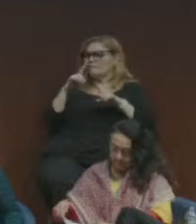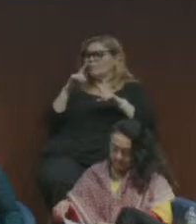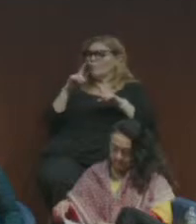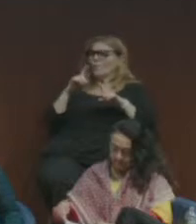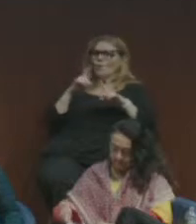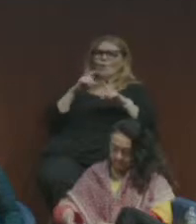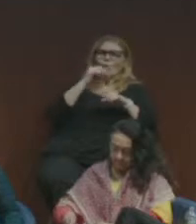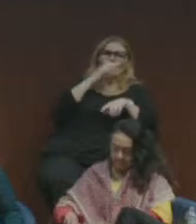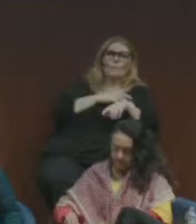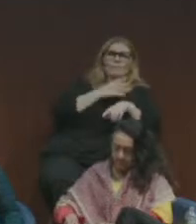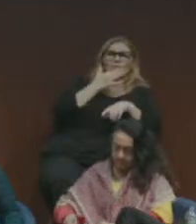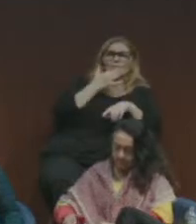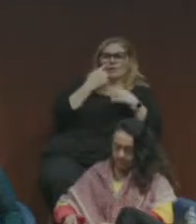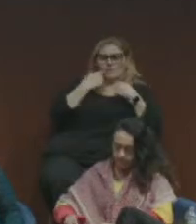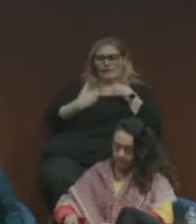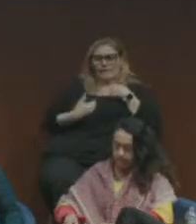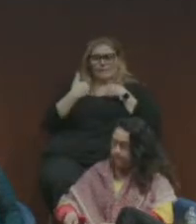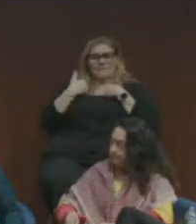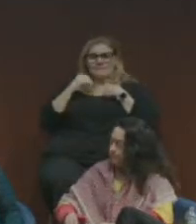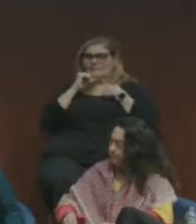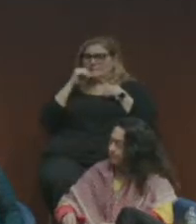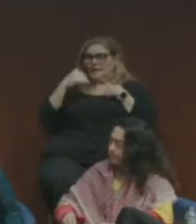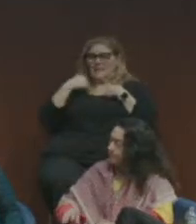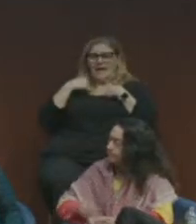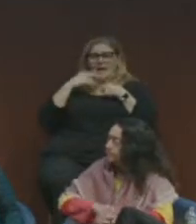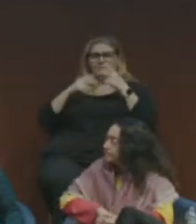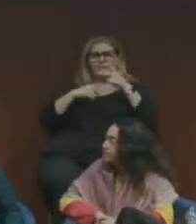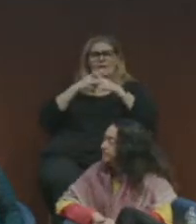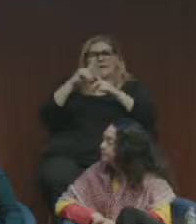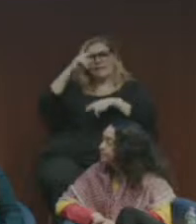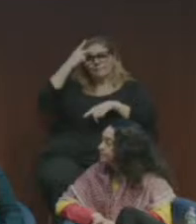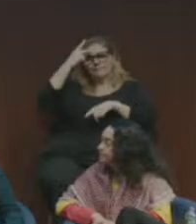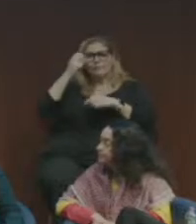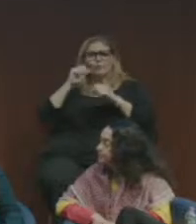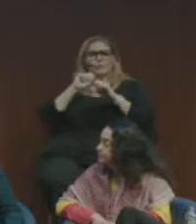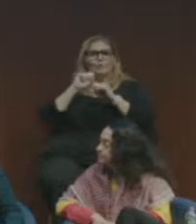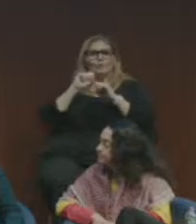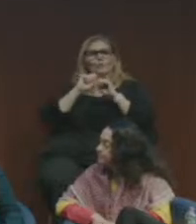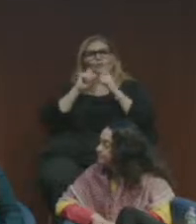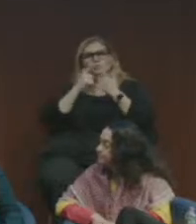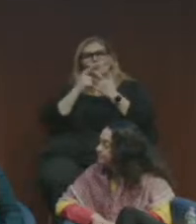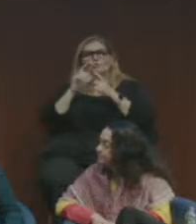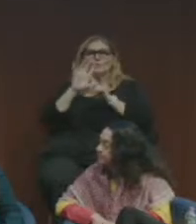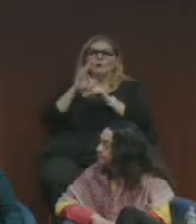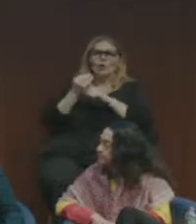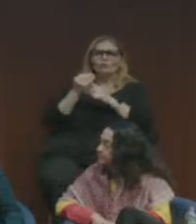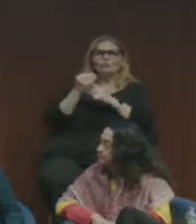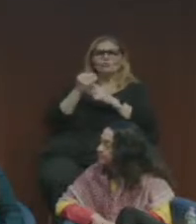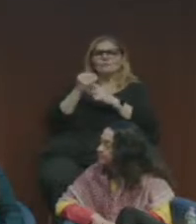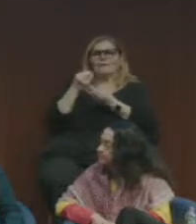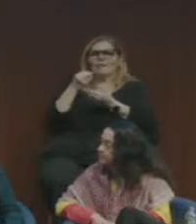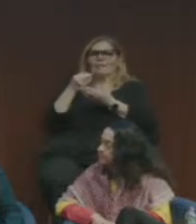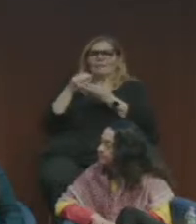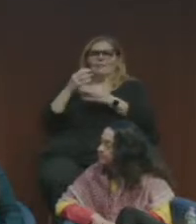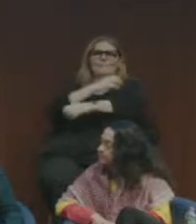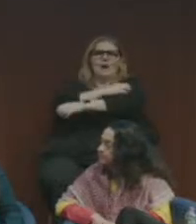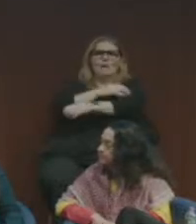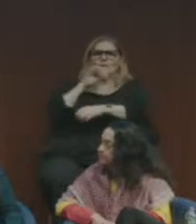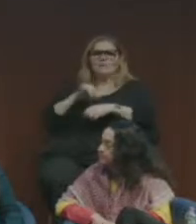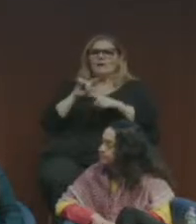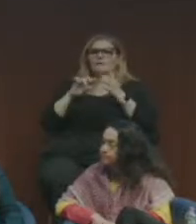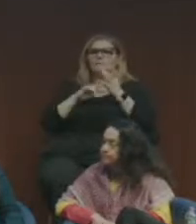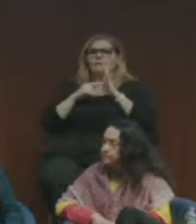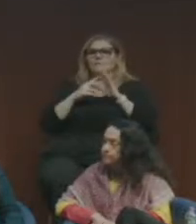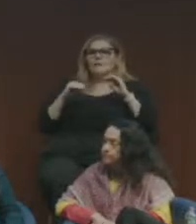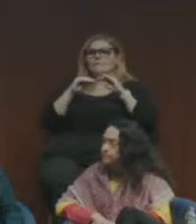for women of color like myself, who do not have the kind of political or social and cultural capital to navigate it, but has been sort